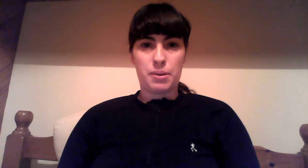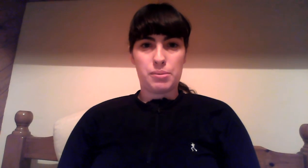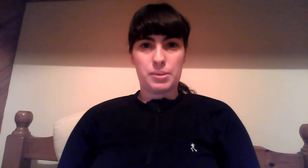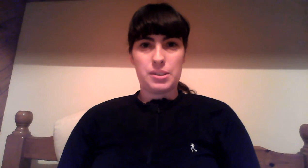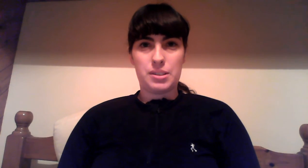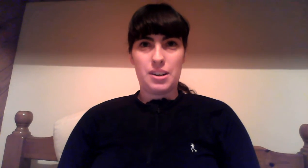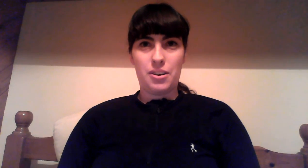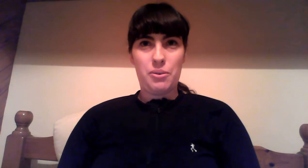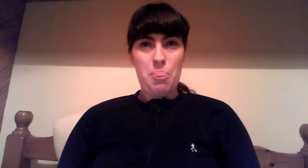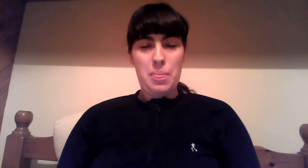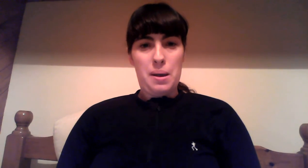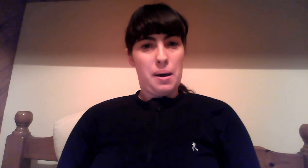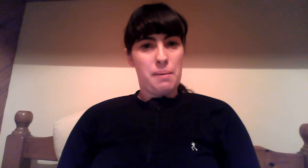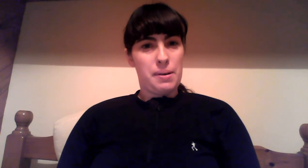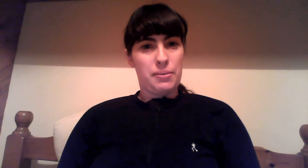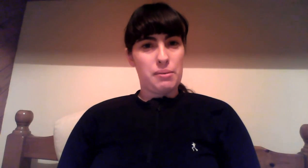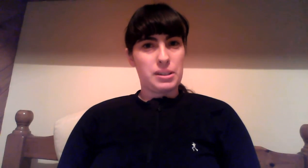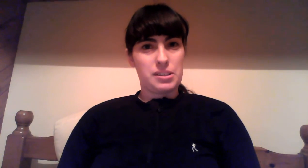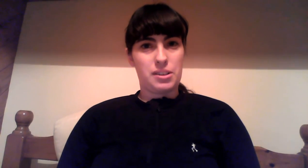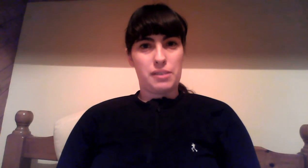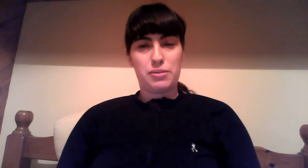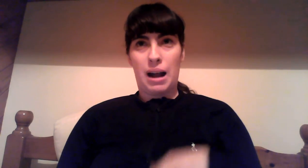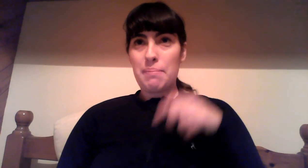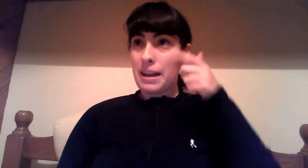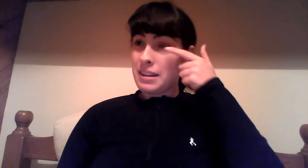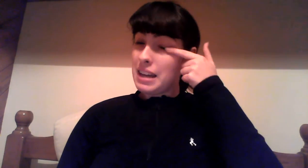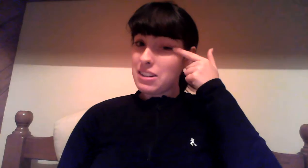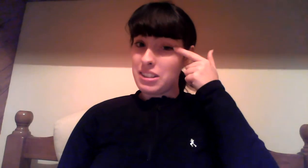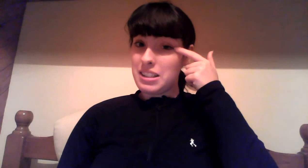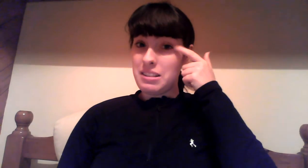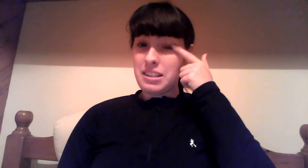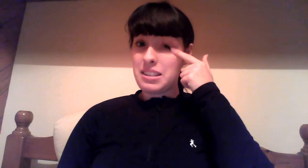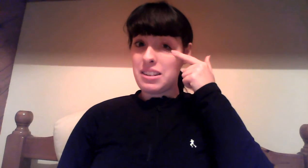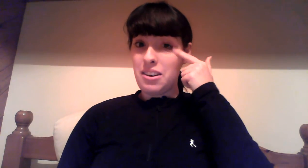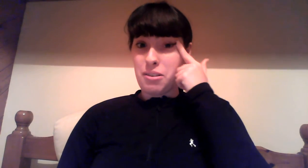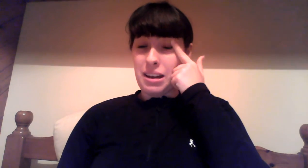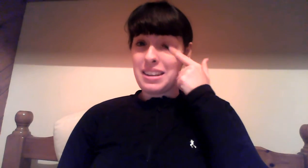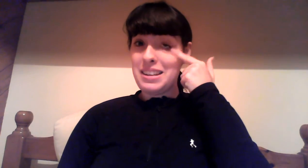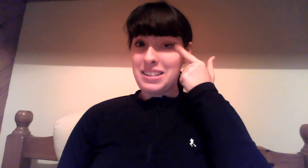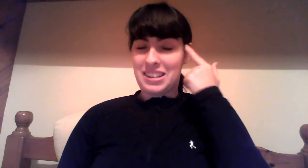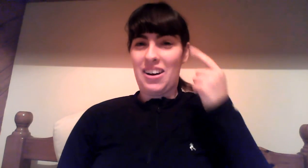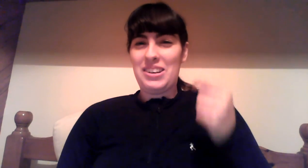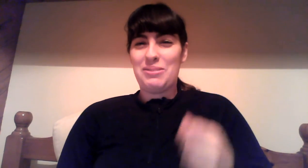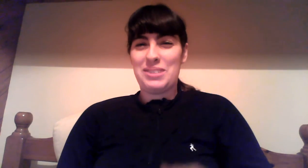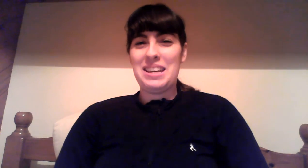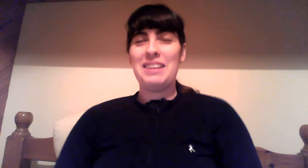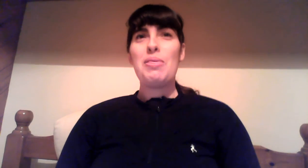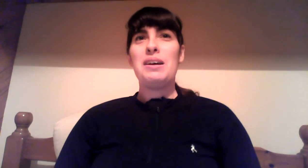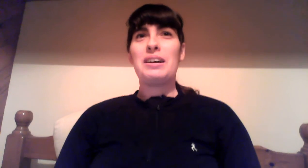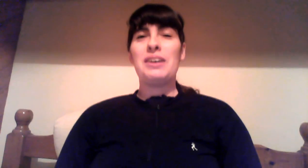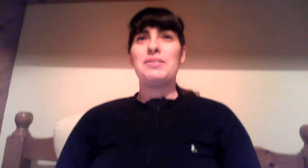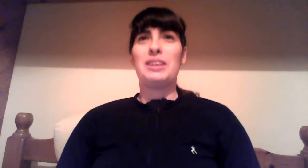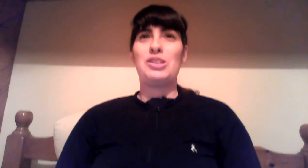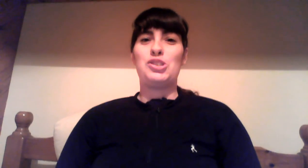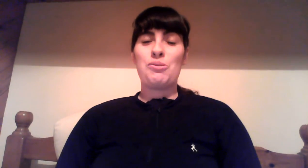we wanted to know if there was like a sign for wrap, and he didn't know, and then he just kind of did like a joke sign